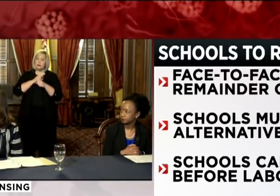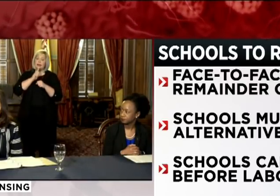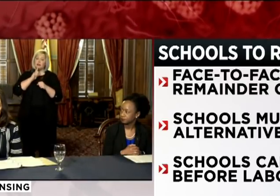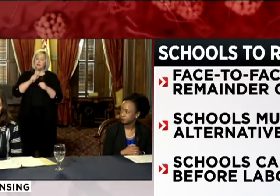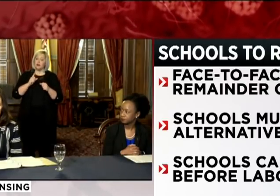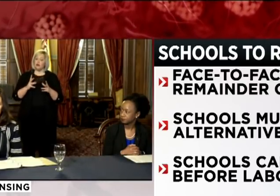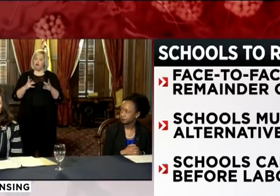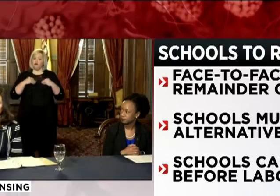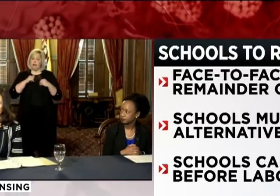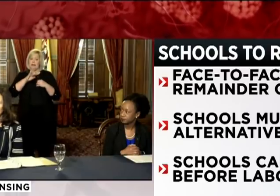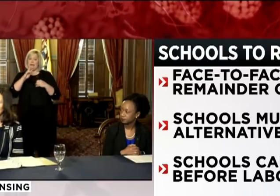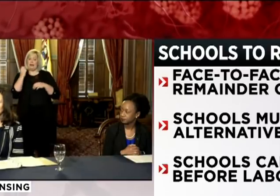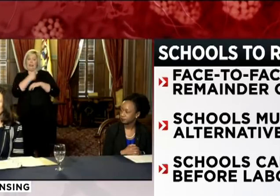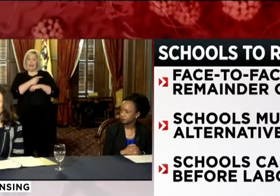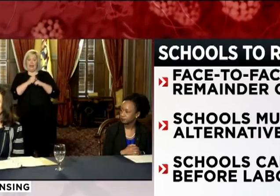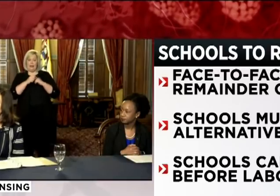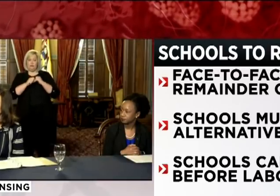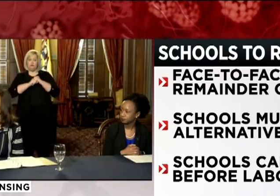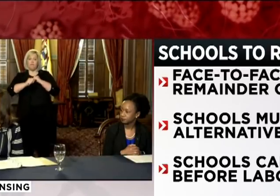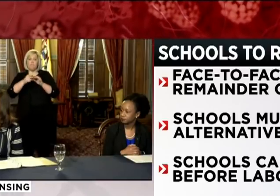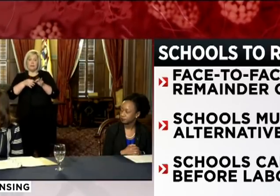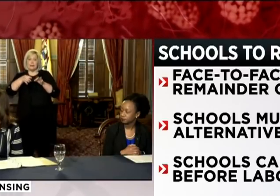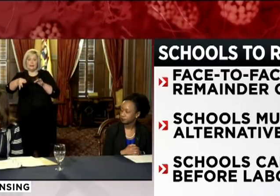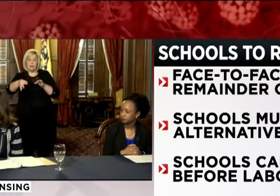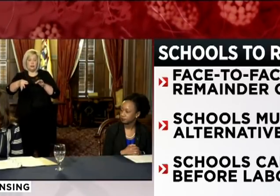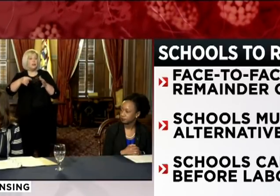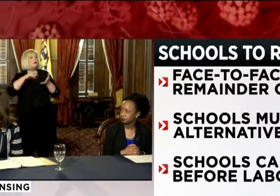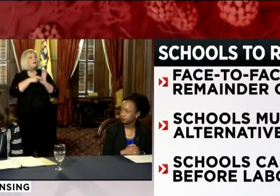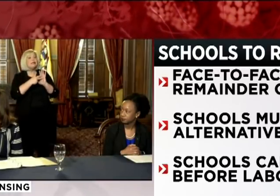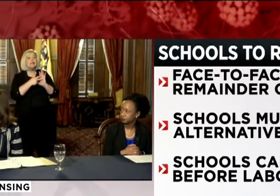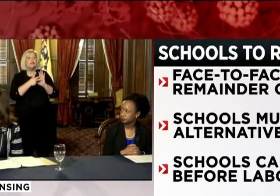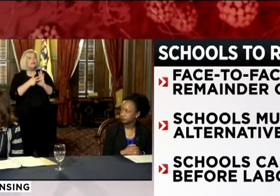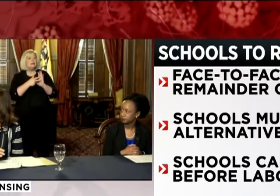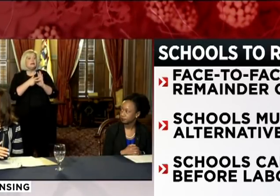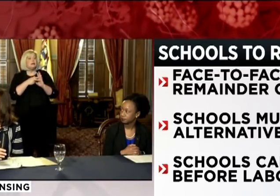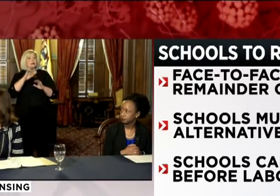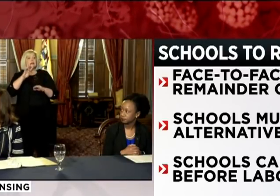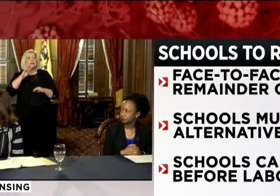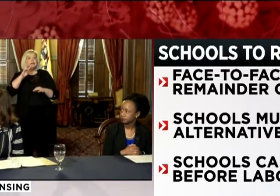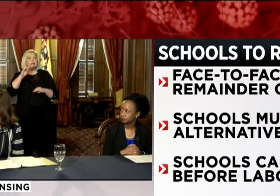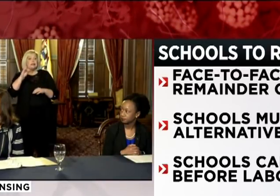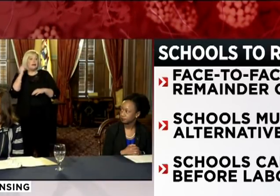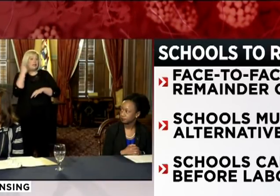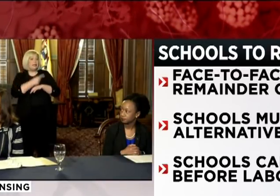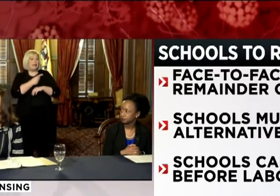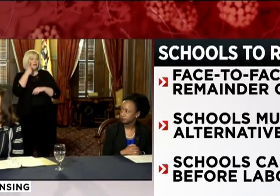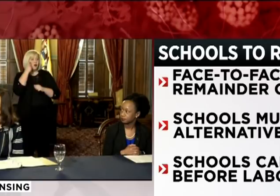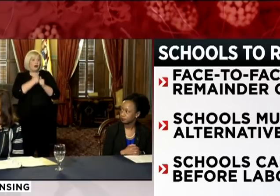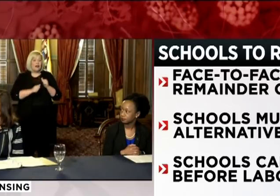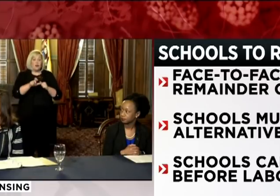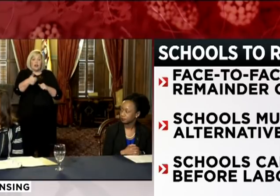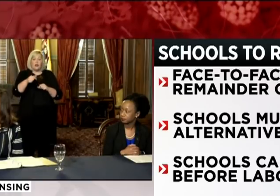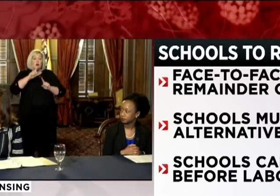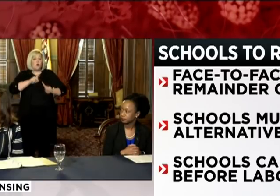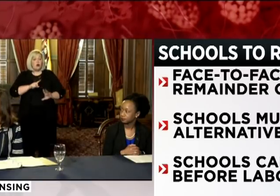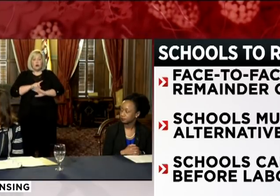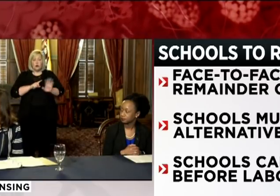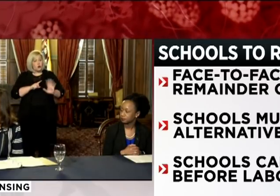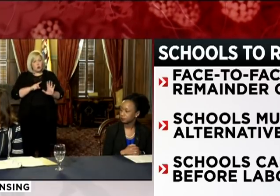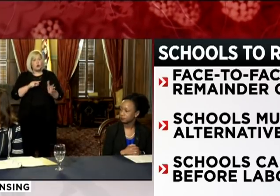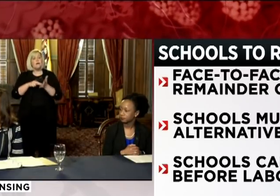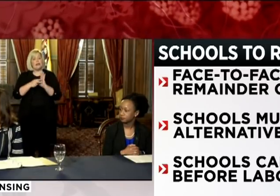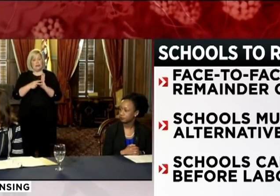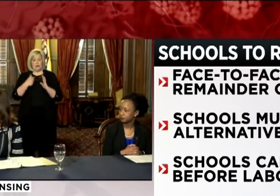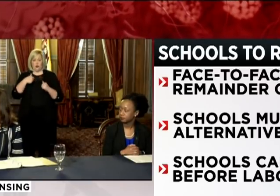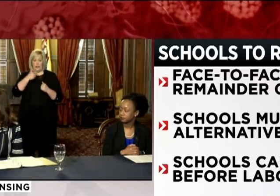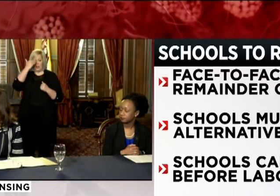70-day extension. It doesn't mean it's embracing a 70-day extension for every other order that I've issued. It simply means that we